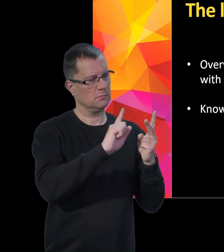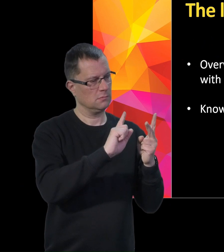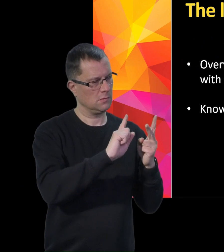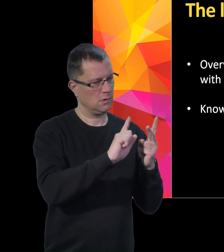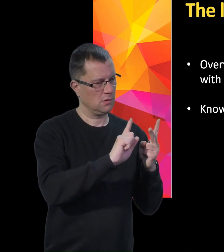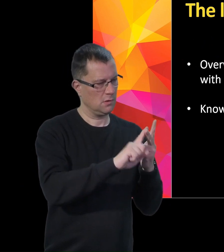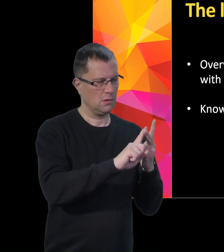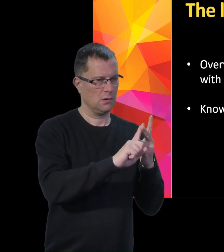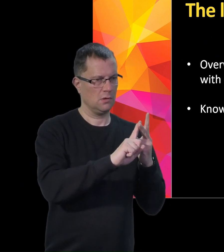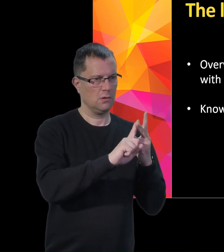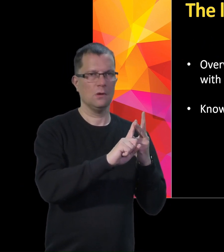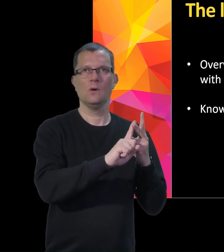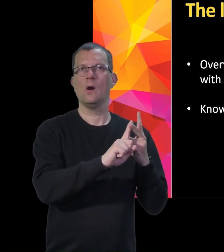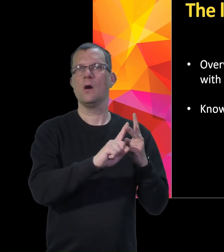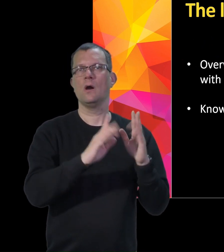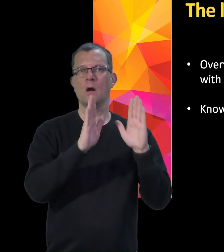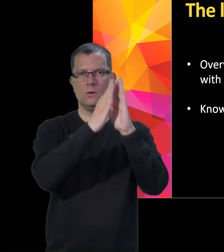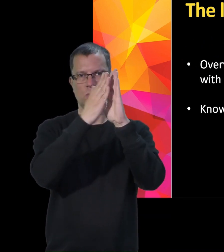was a literature study,